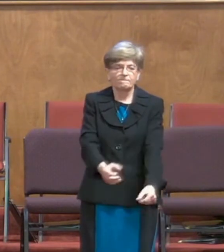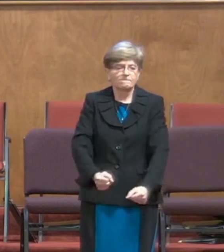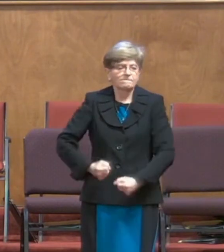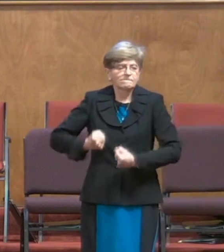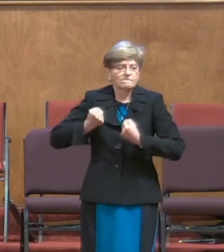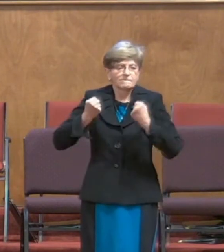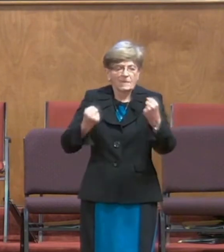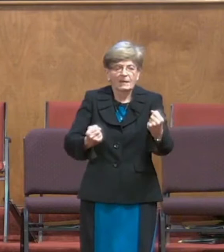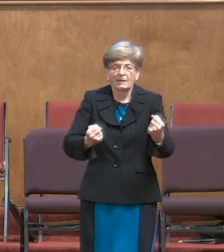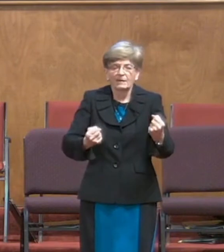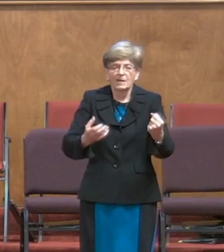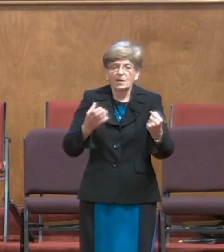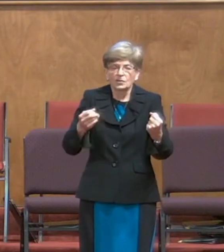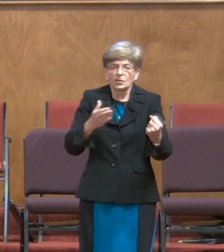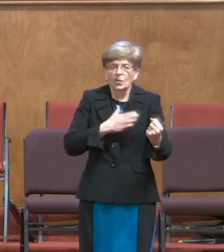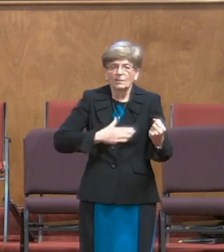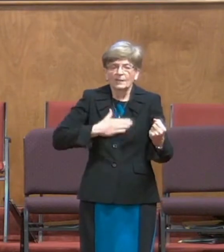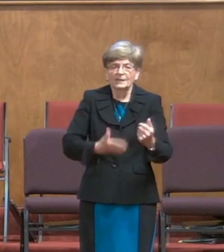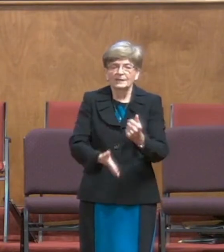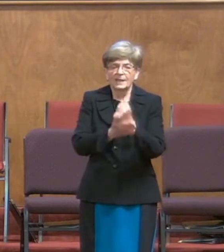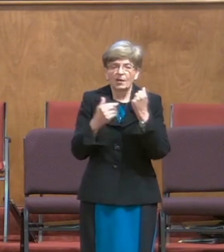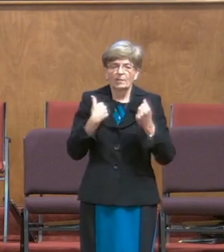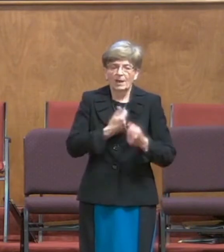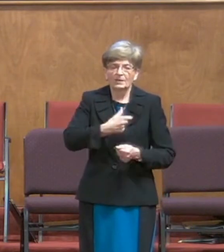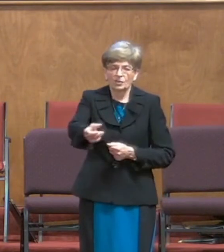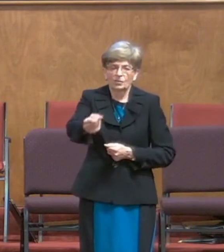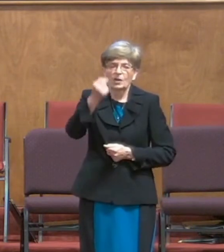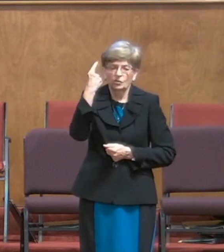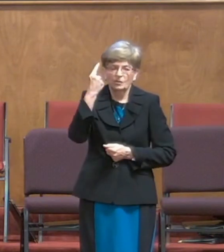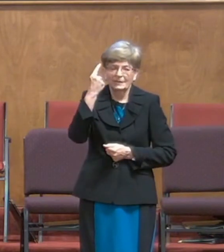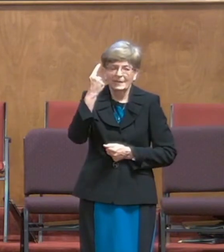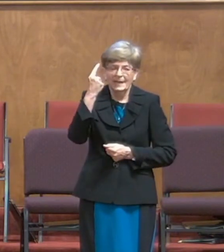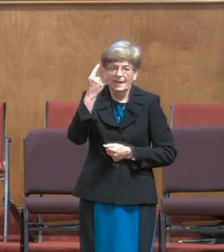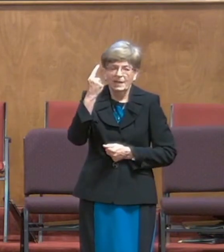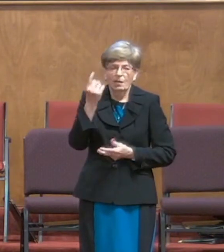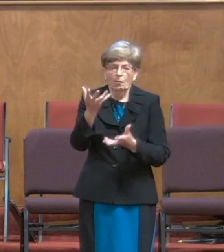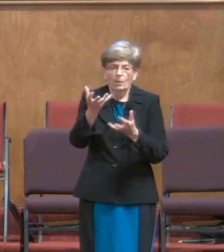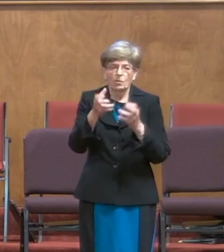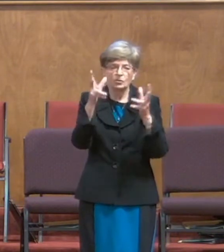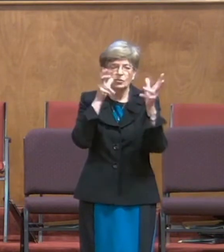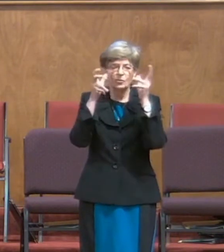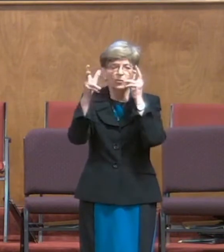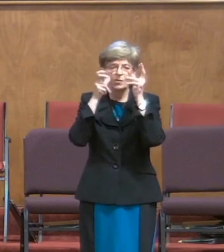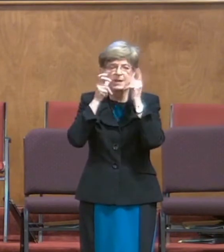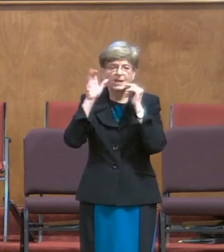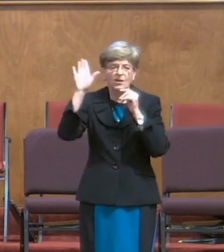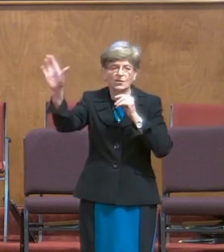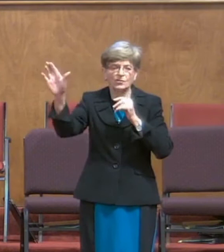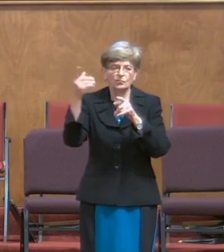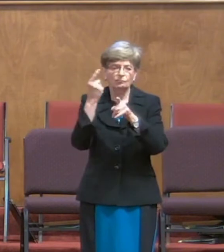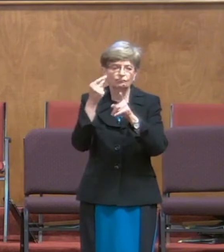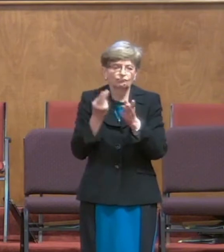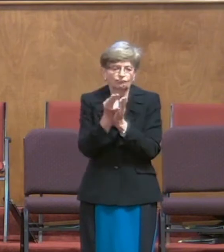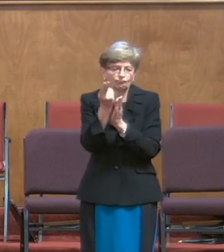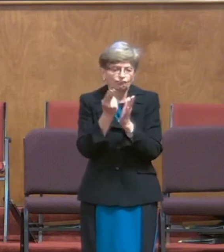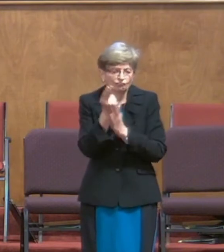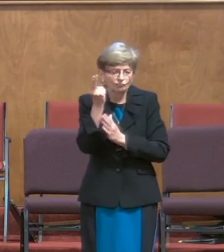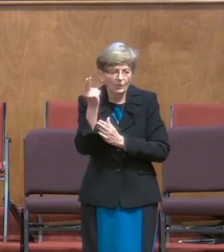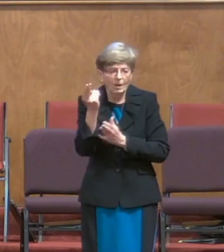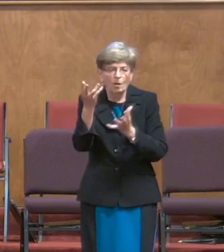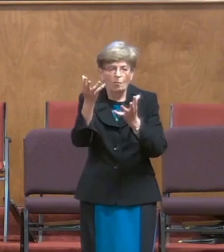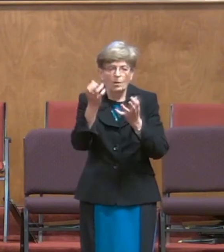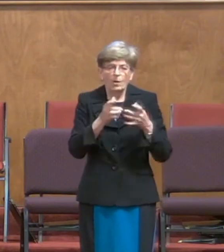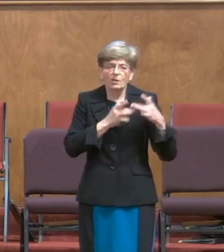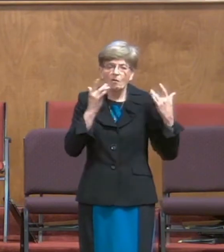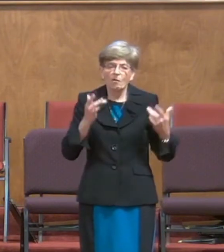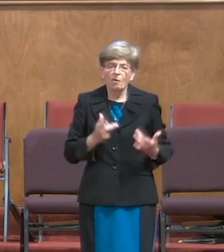you open up our eyes that we can behold your glory today? Open our ears that we might hear a message from you. Open our hearts that we would